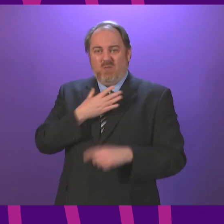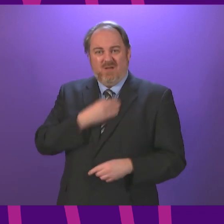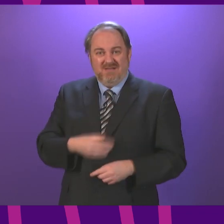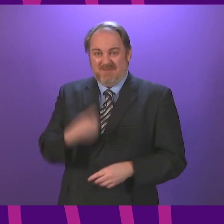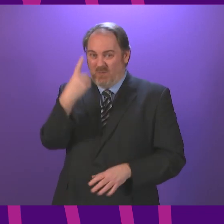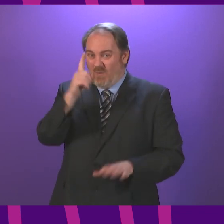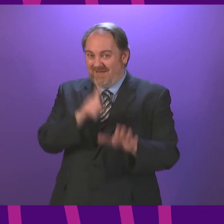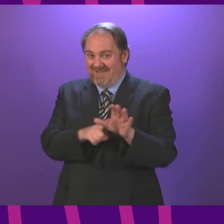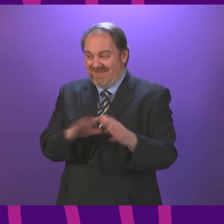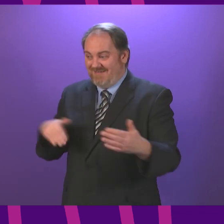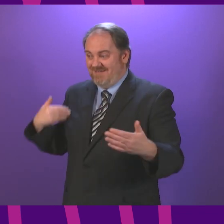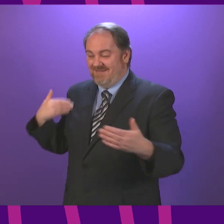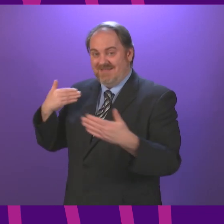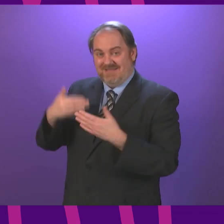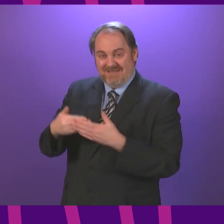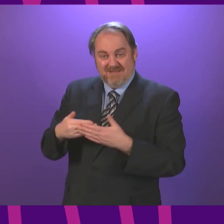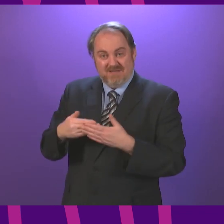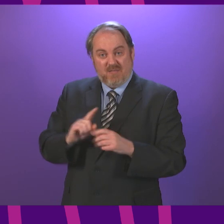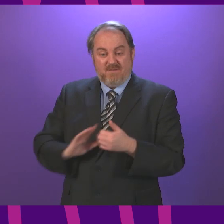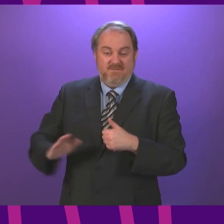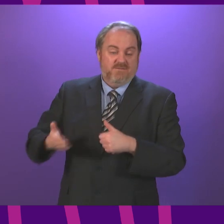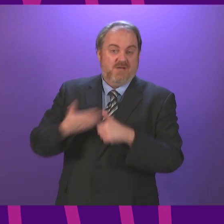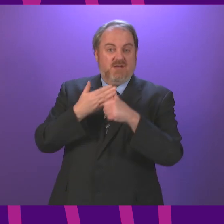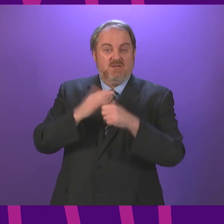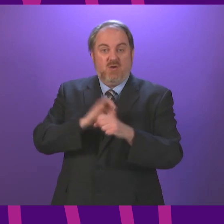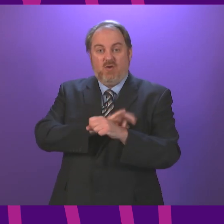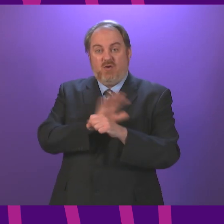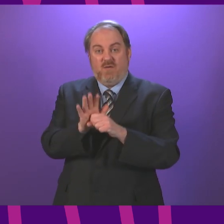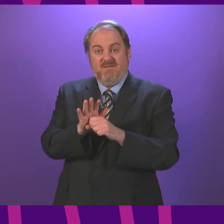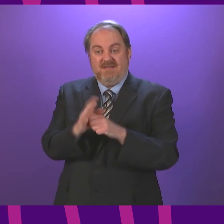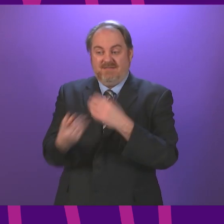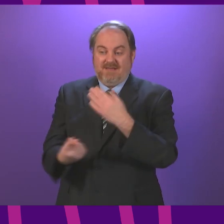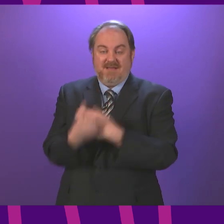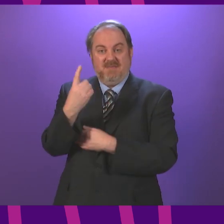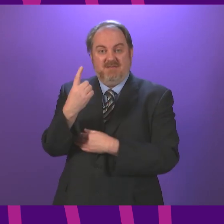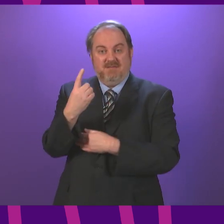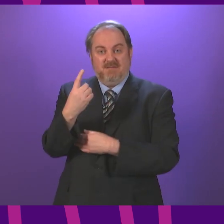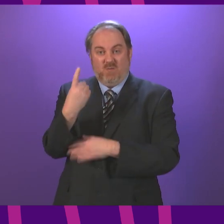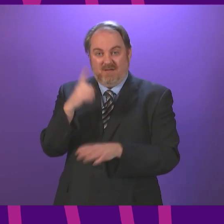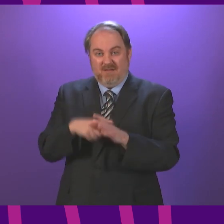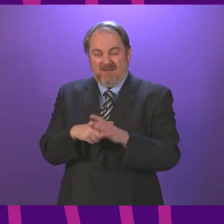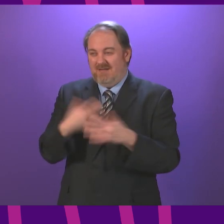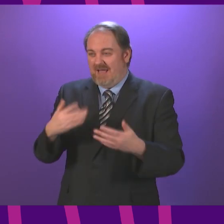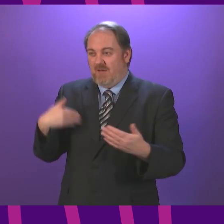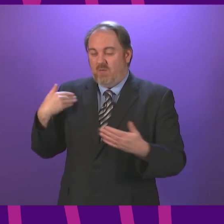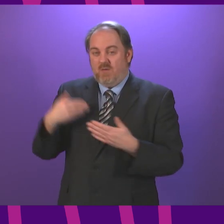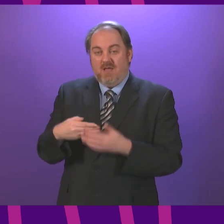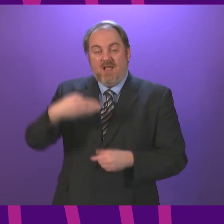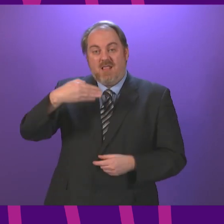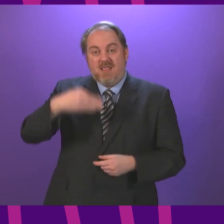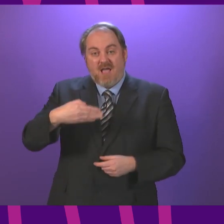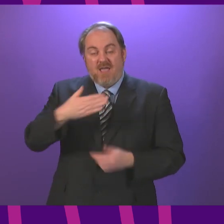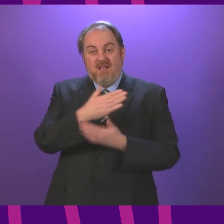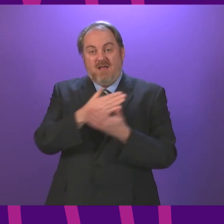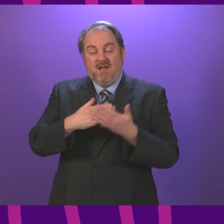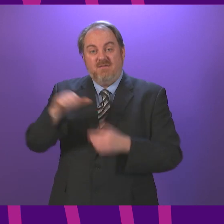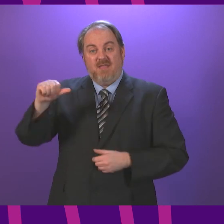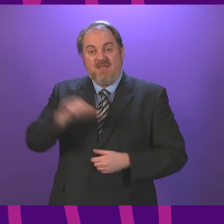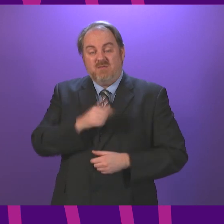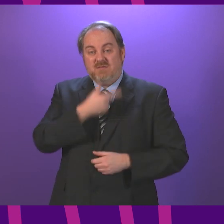year since the first COVID-19 case was recorded in Scotland. Since then, more than 9,500 deaths have been